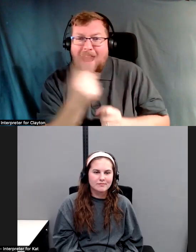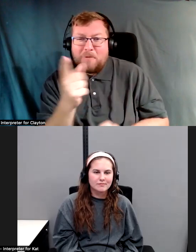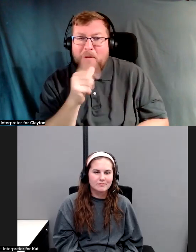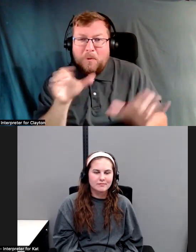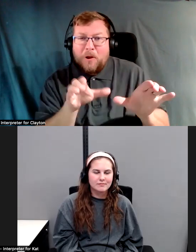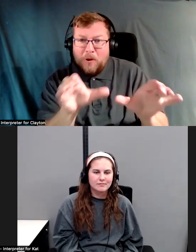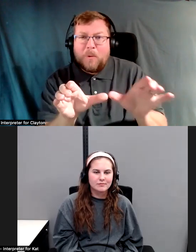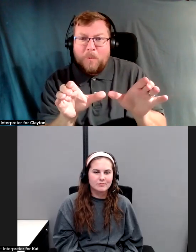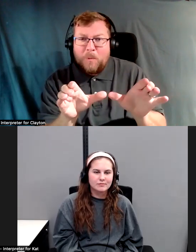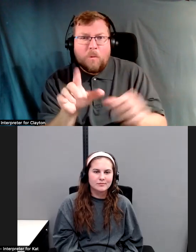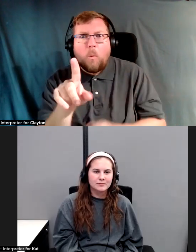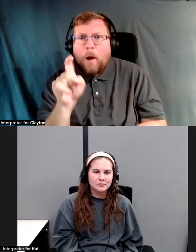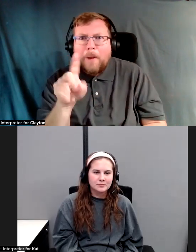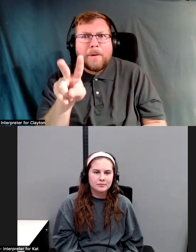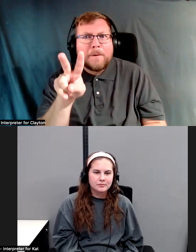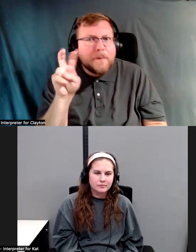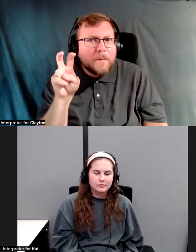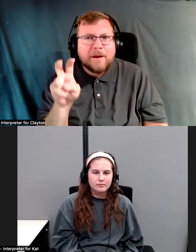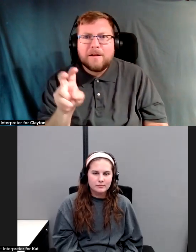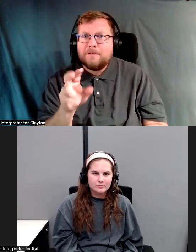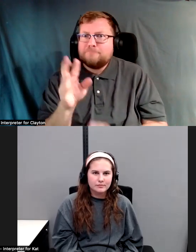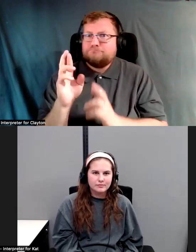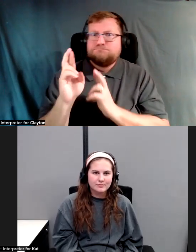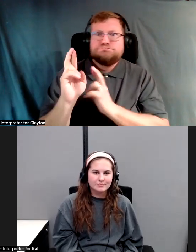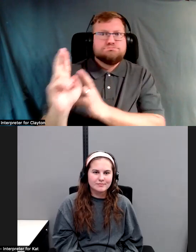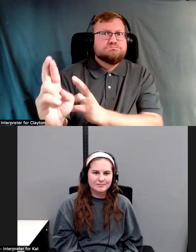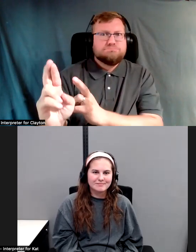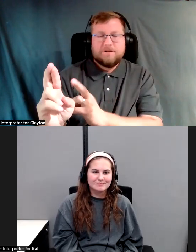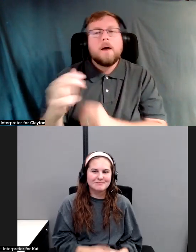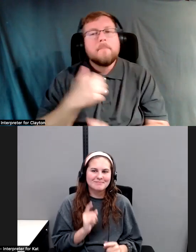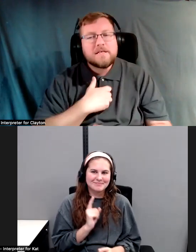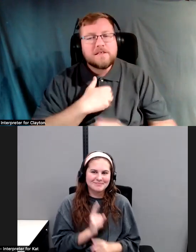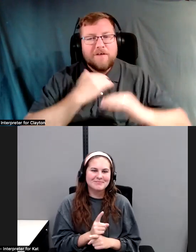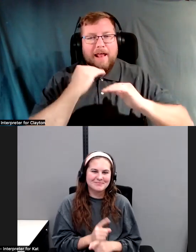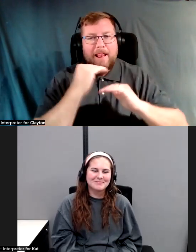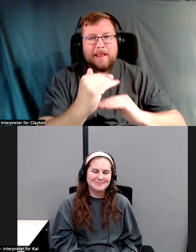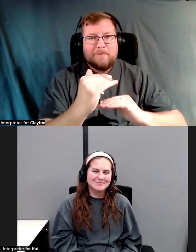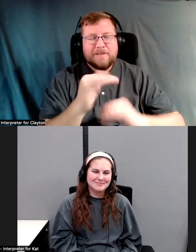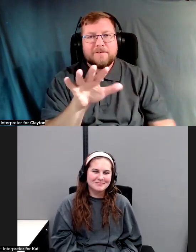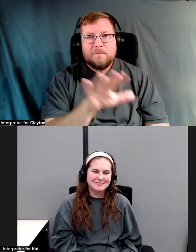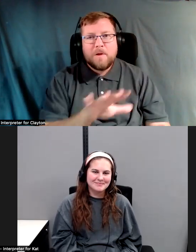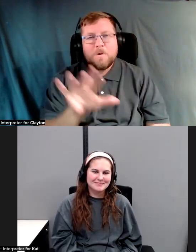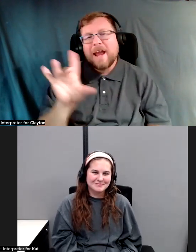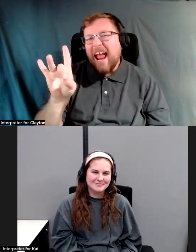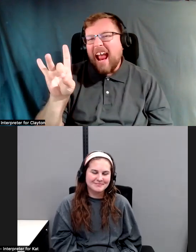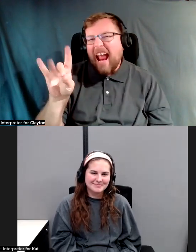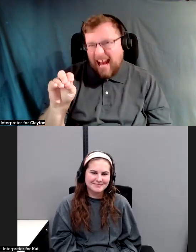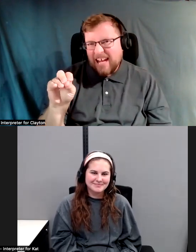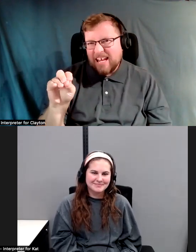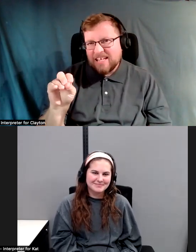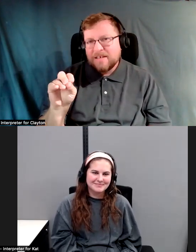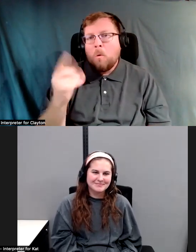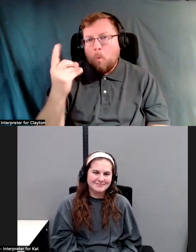do, 100, 200. Right. I limit myself to about 80 in a single,